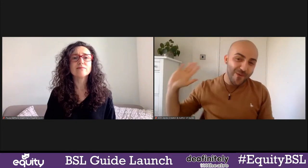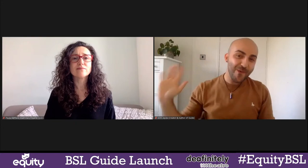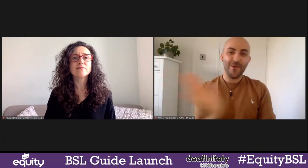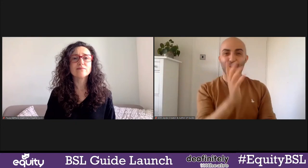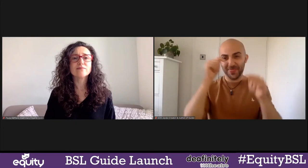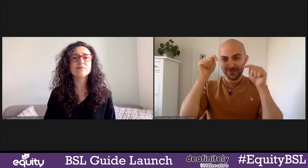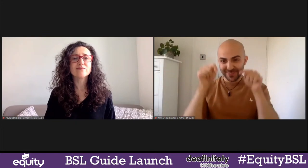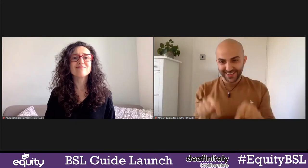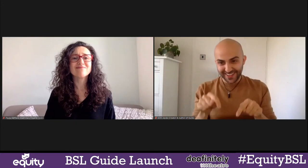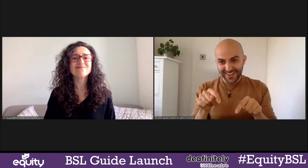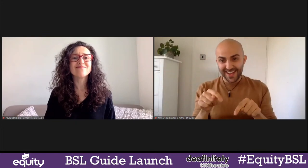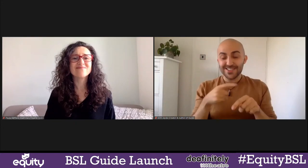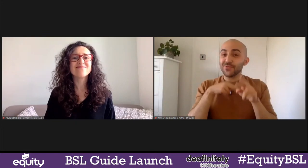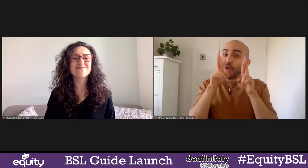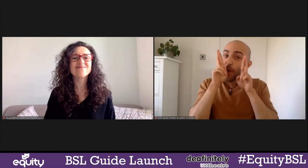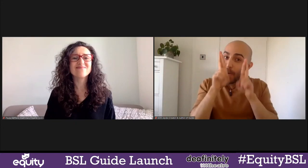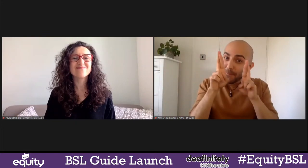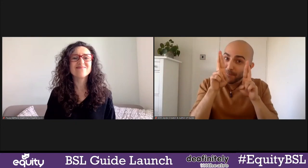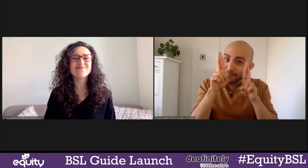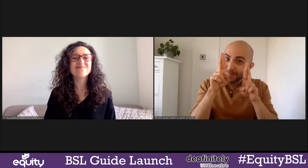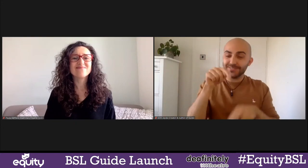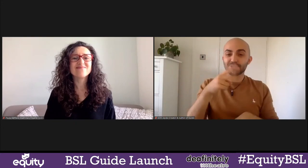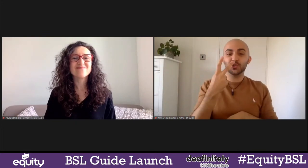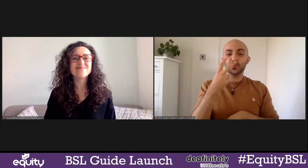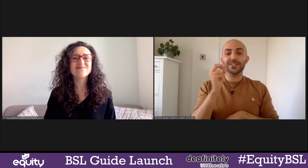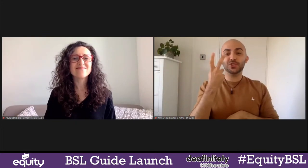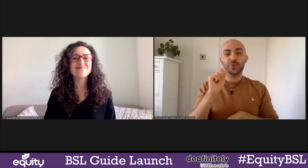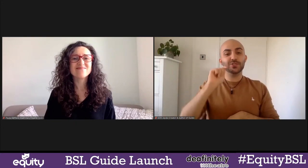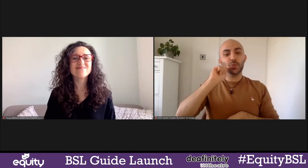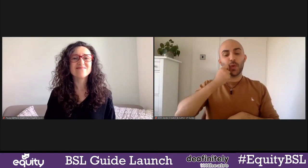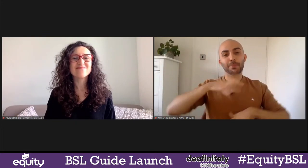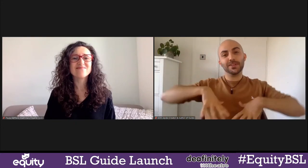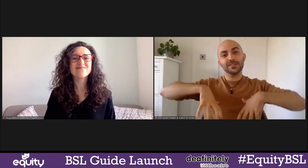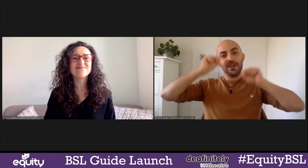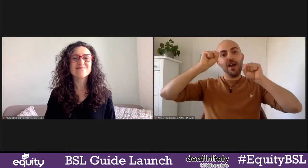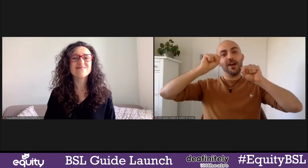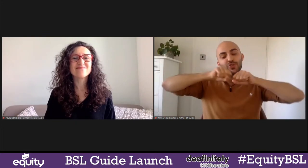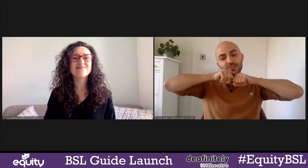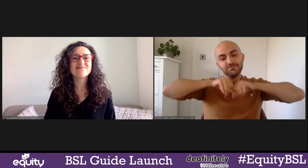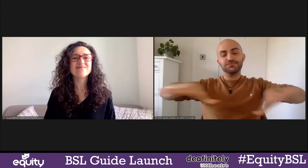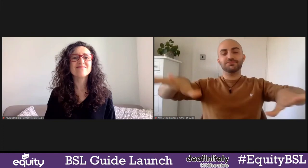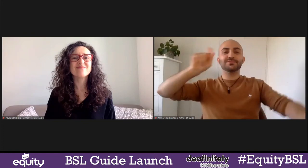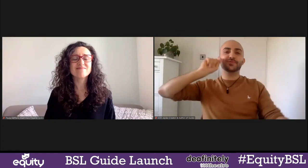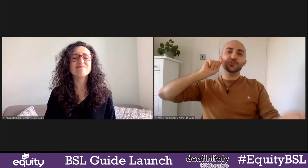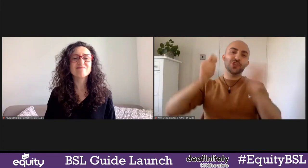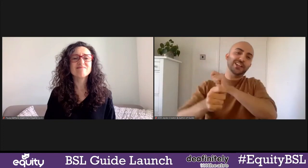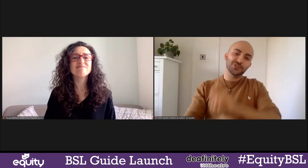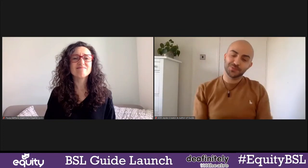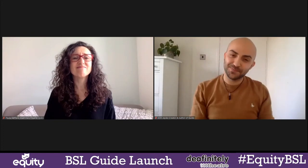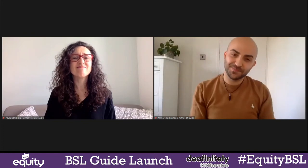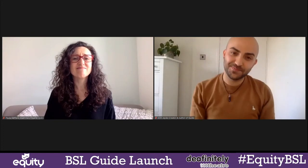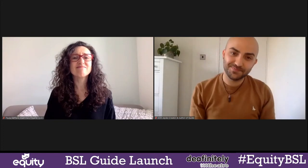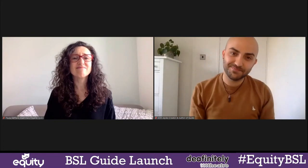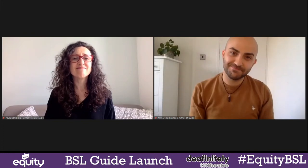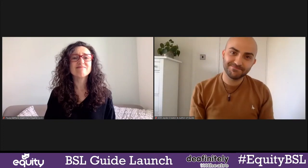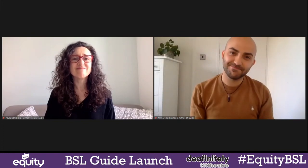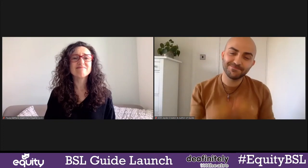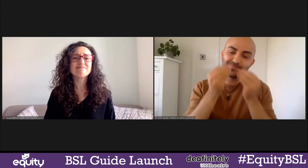Thank you so much. Thank you to everyone for being here. And I hope that 2020 will be the beginning of